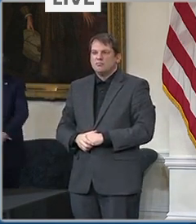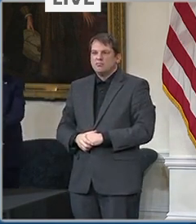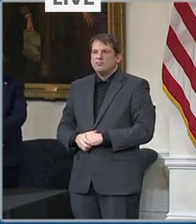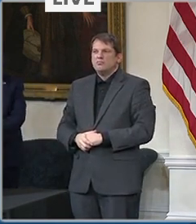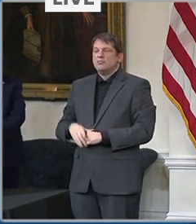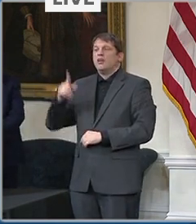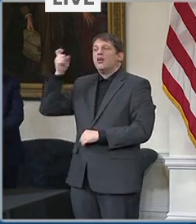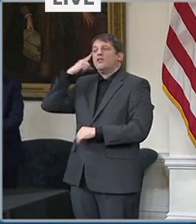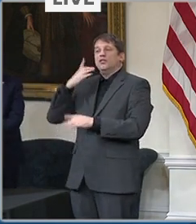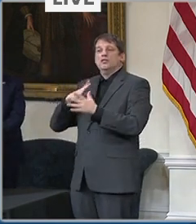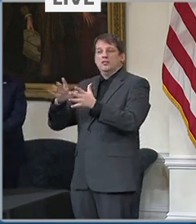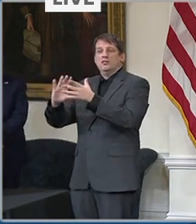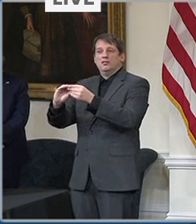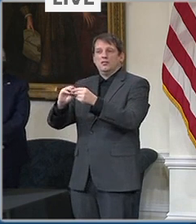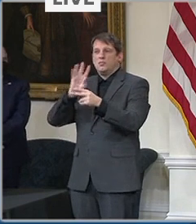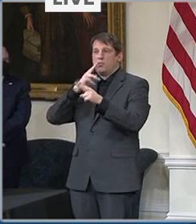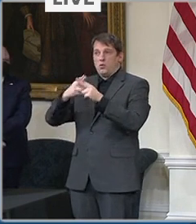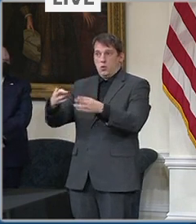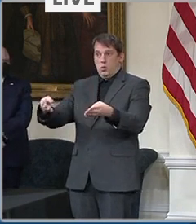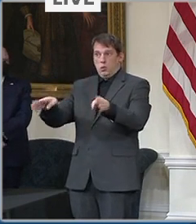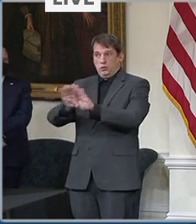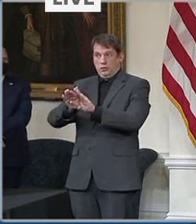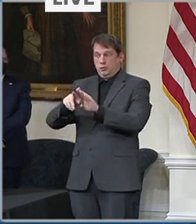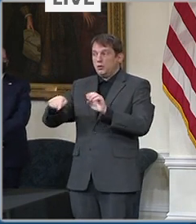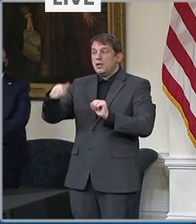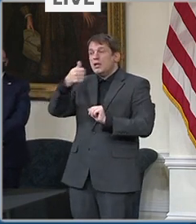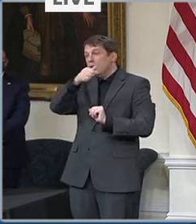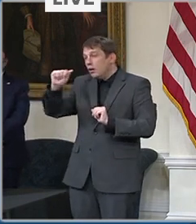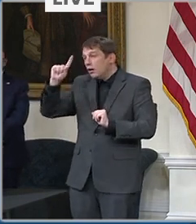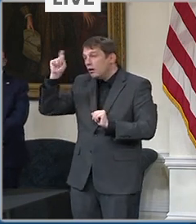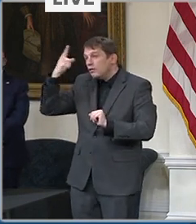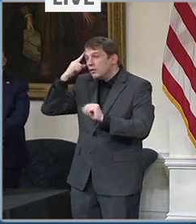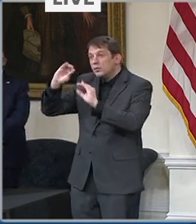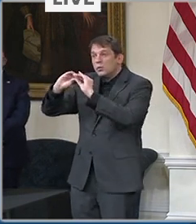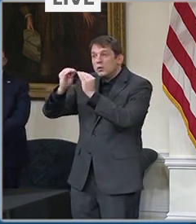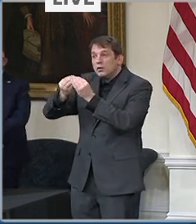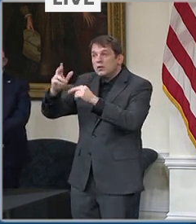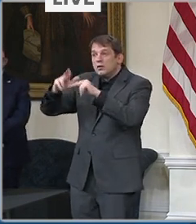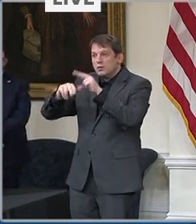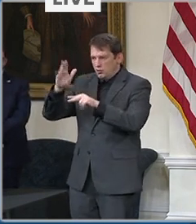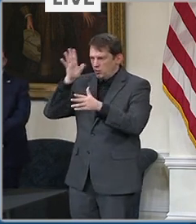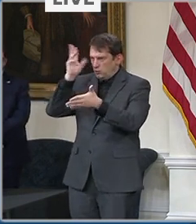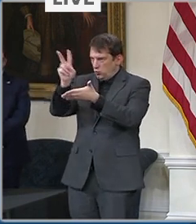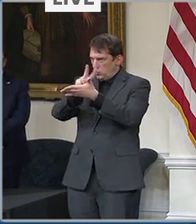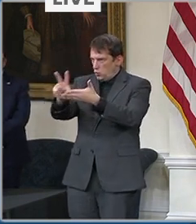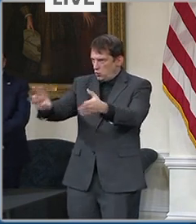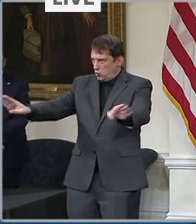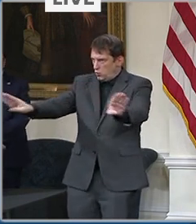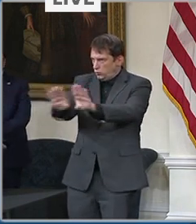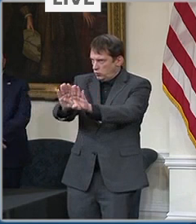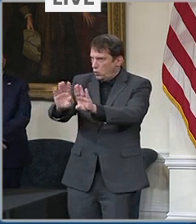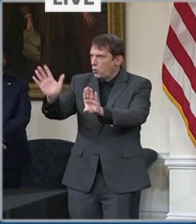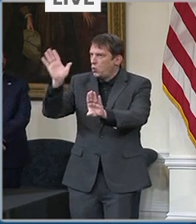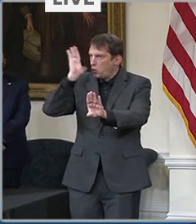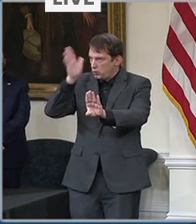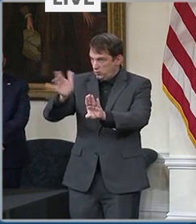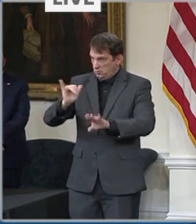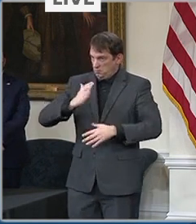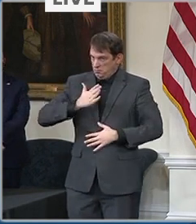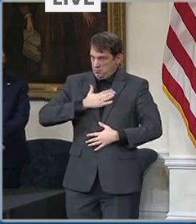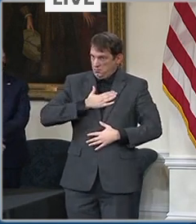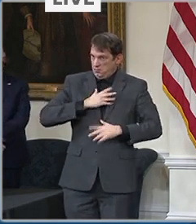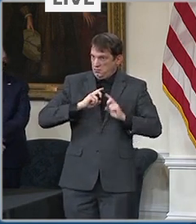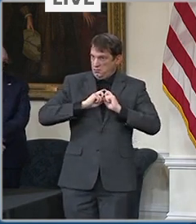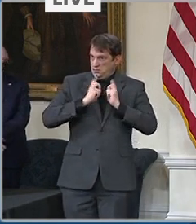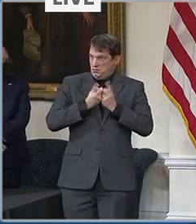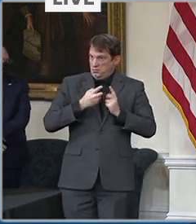operations, MDOT will be closing our Easy Pass customer service centers, our MTA transit store, and our reduced fare certification office, and